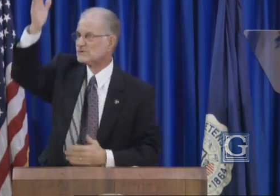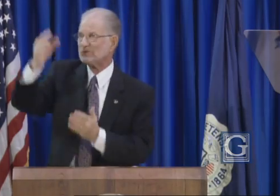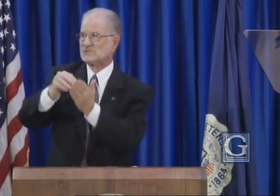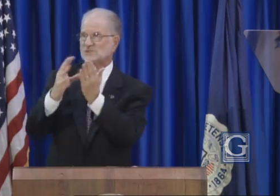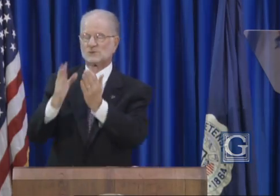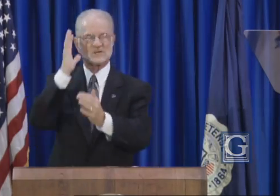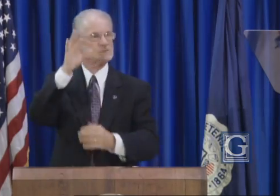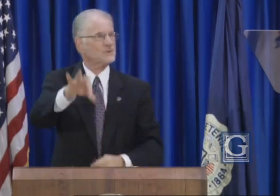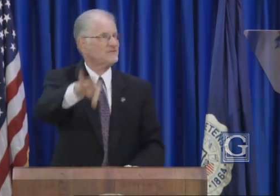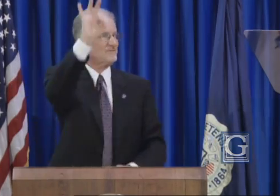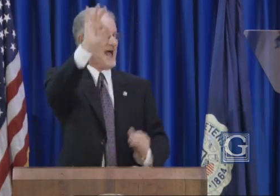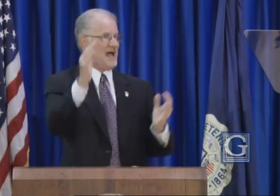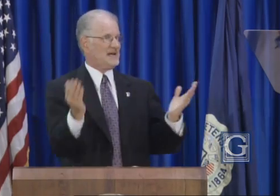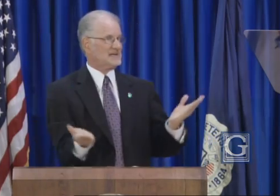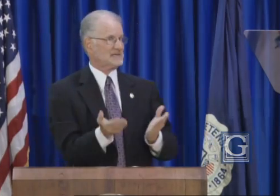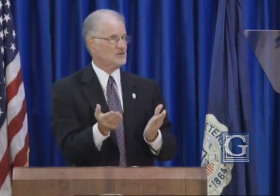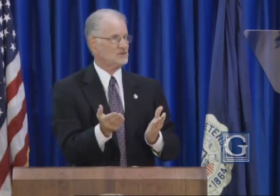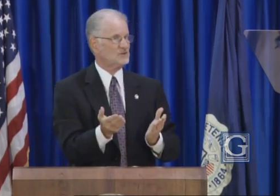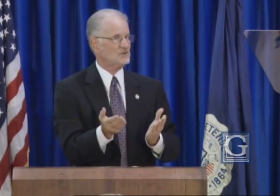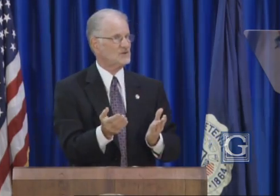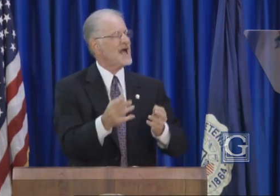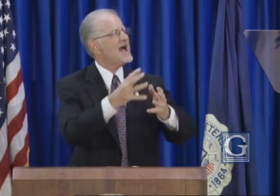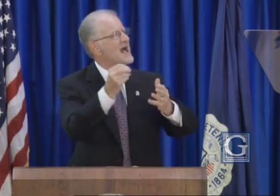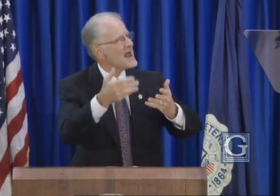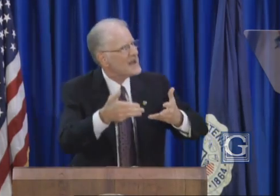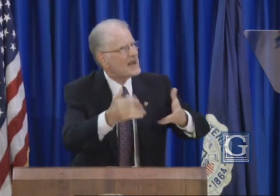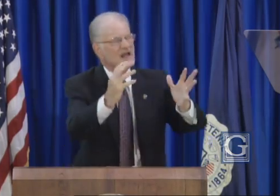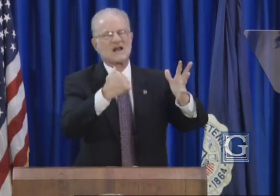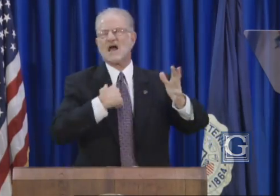And let us propose what our future students will find here.